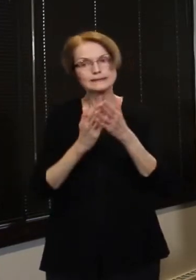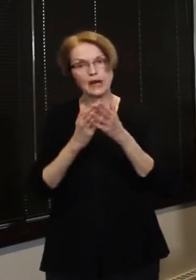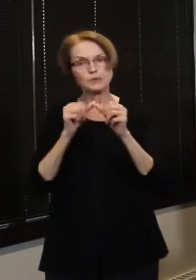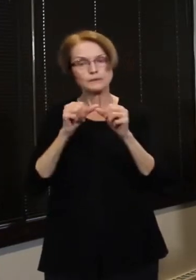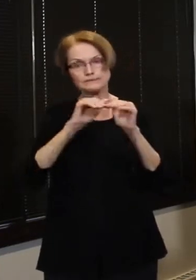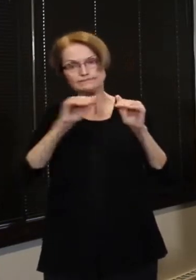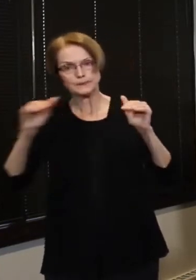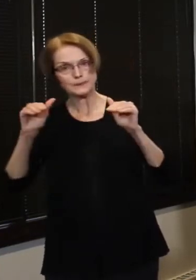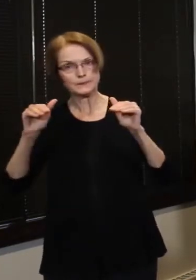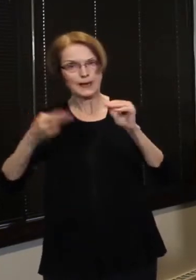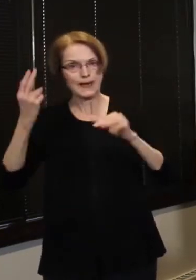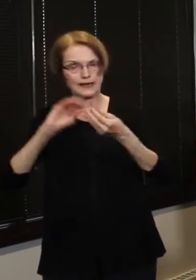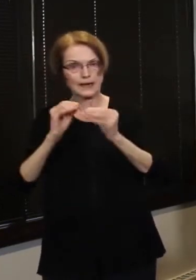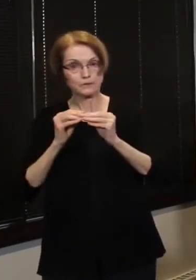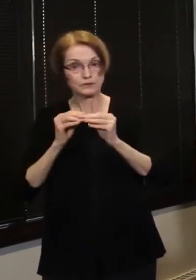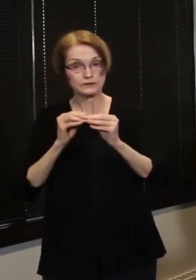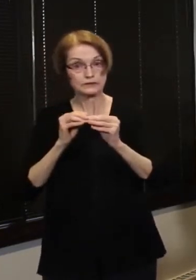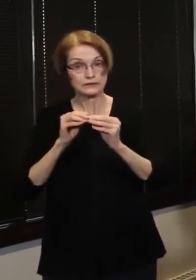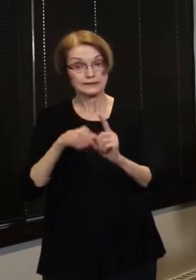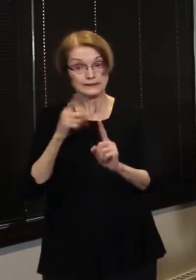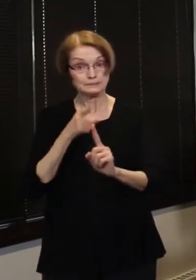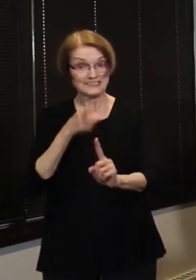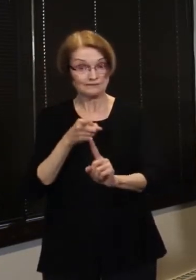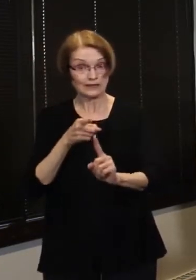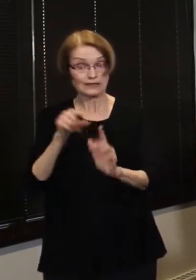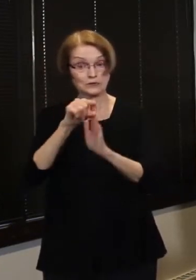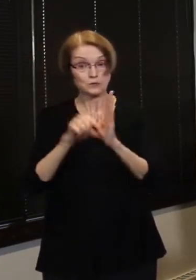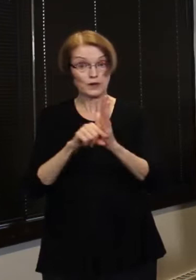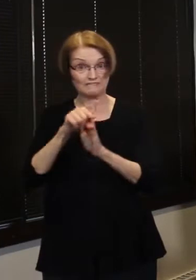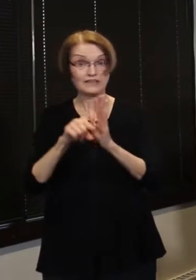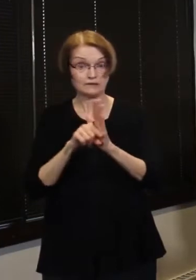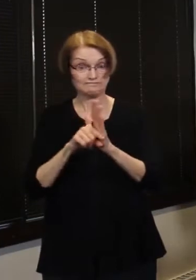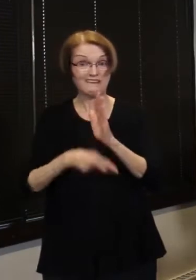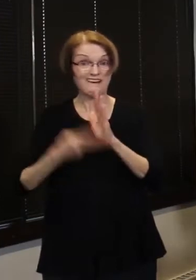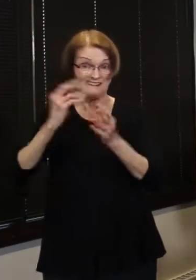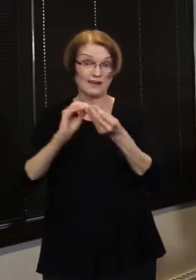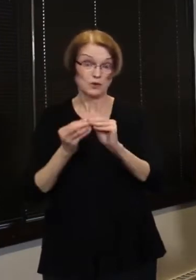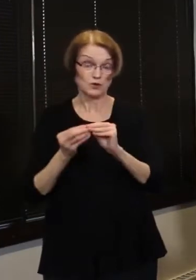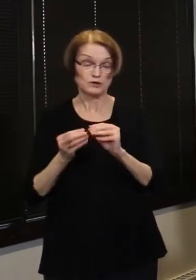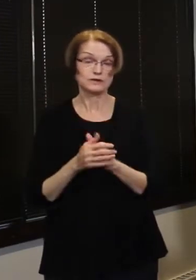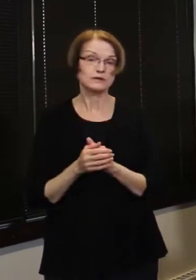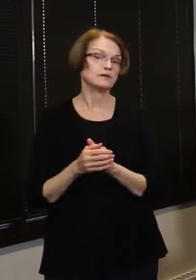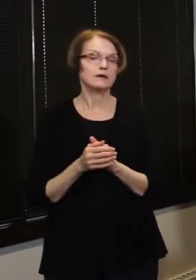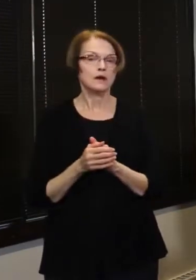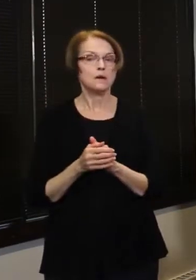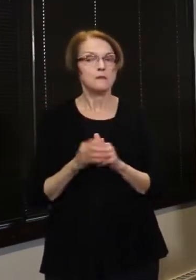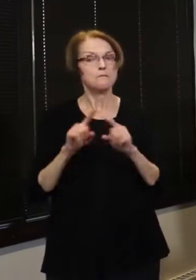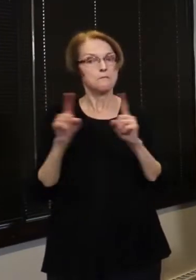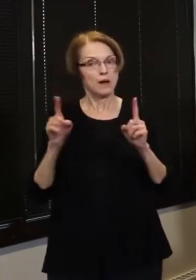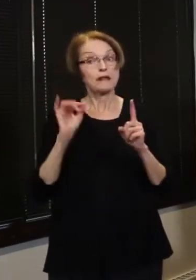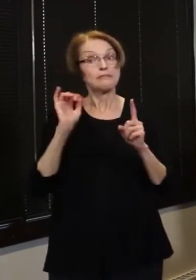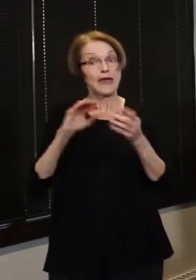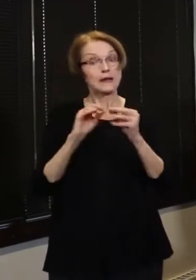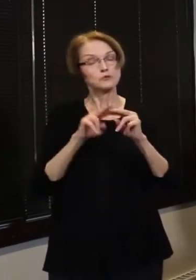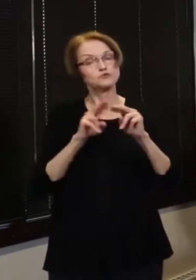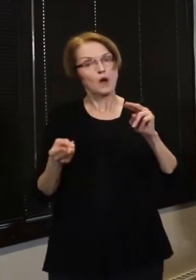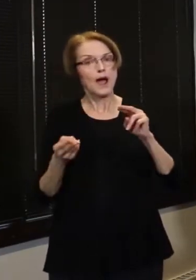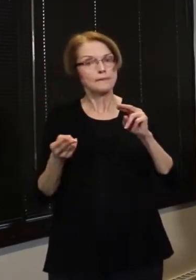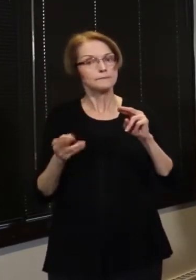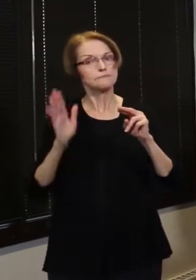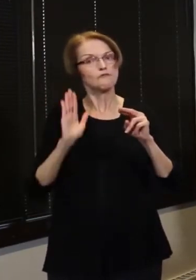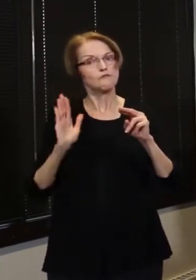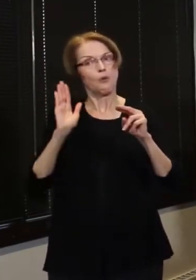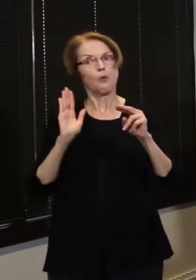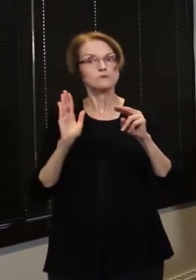So specifically down in the Springfield area, they've still maintained that pretty high level. But you've seen that drop as well from where